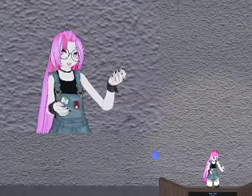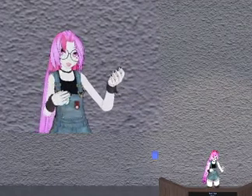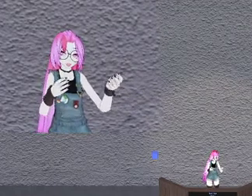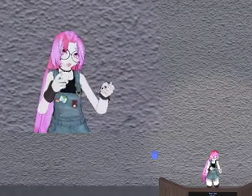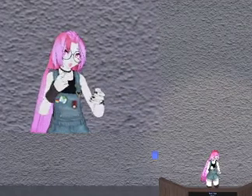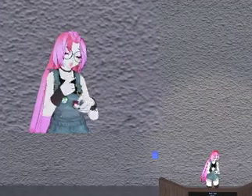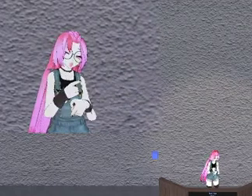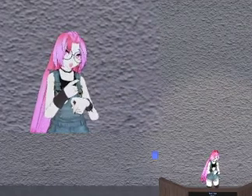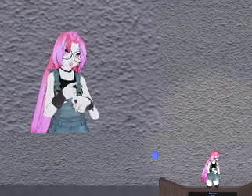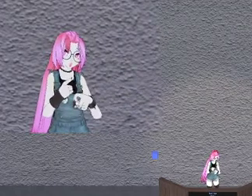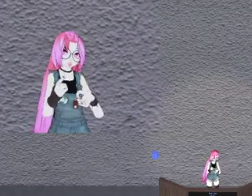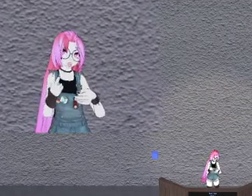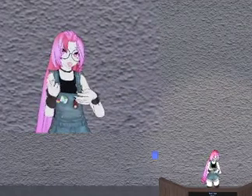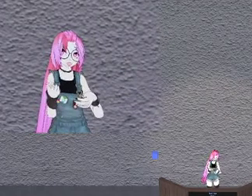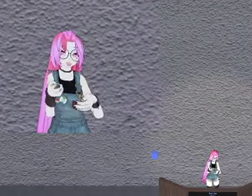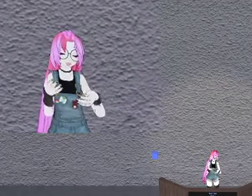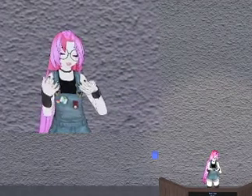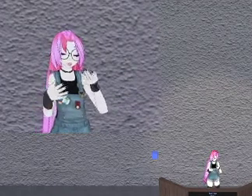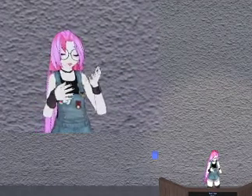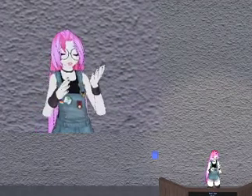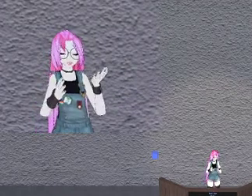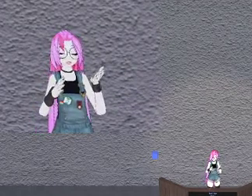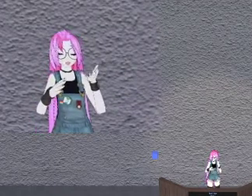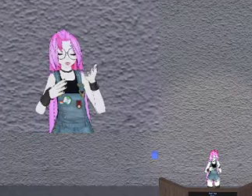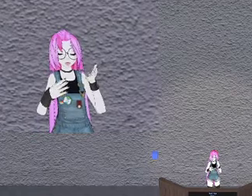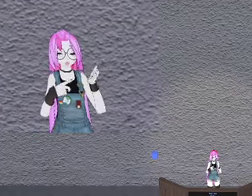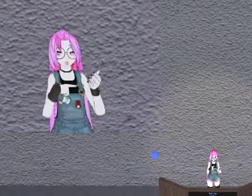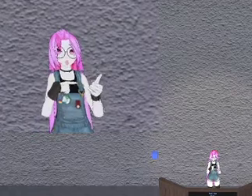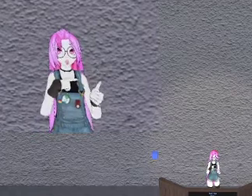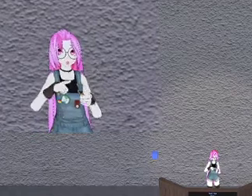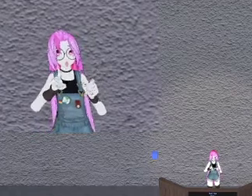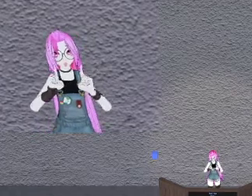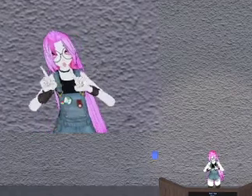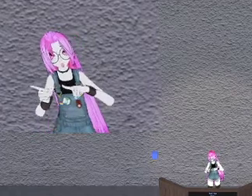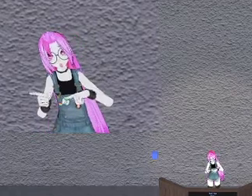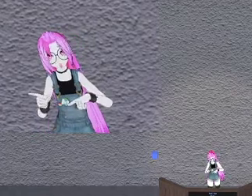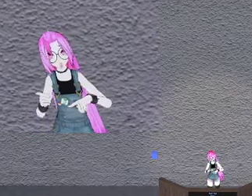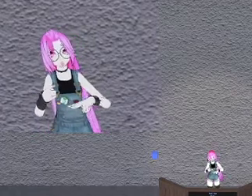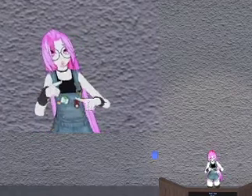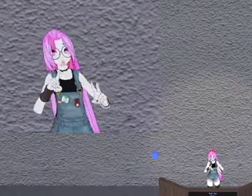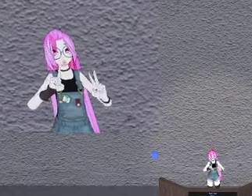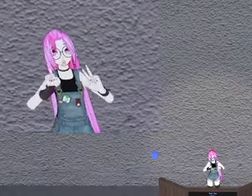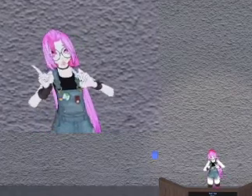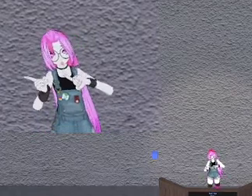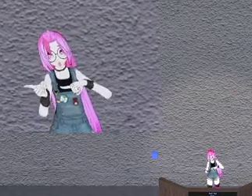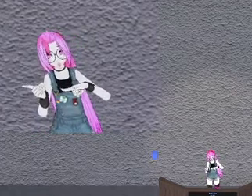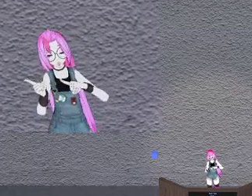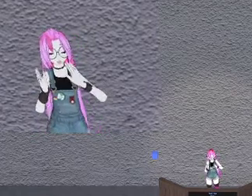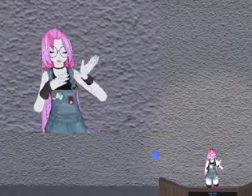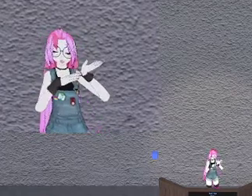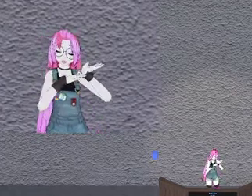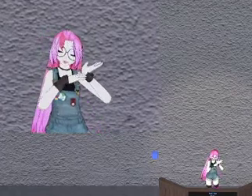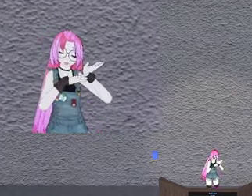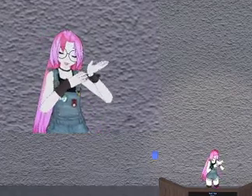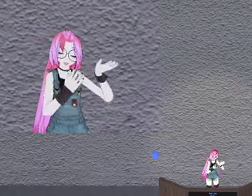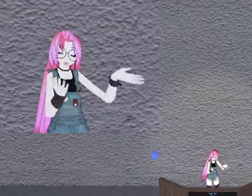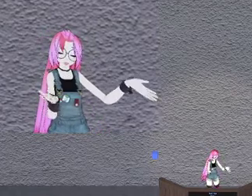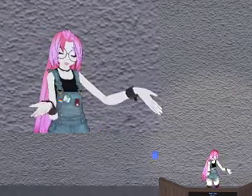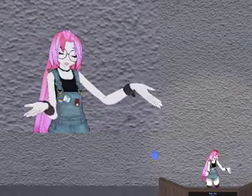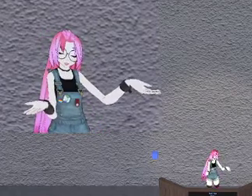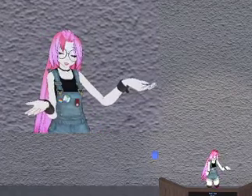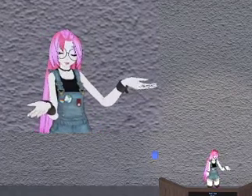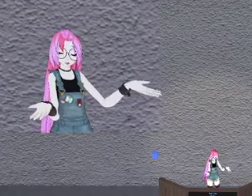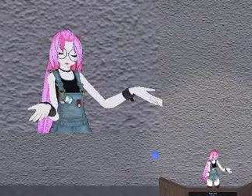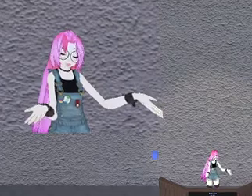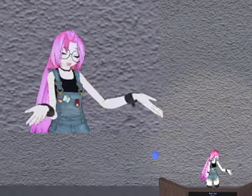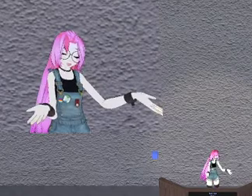just say, you're right. I see a lot of people misusing it because they see that you can say, I need to go, or I'm going to bed. That's another thing